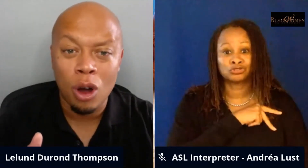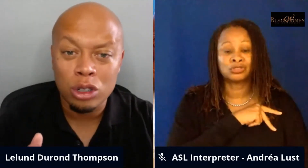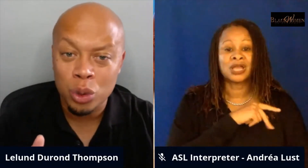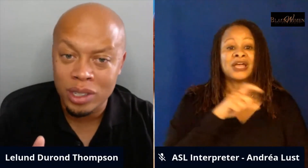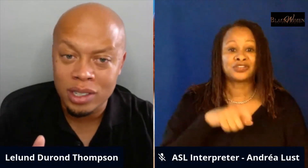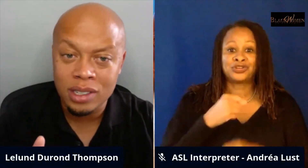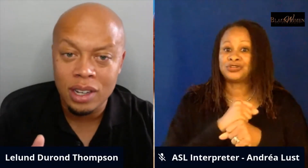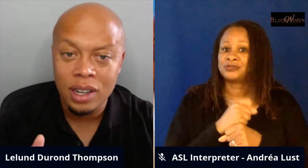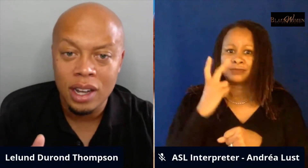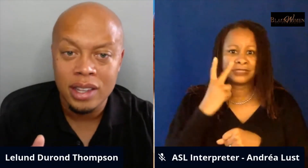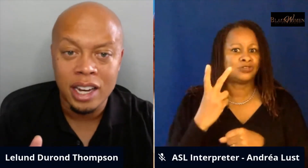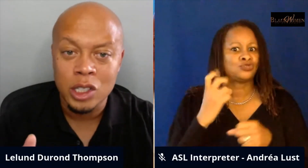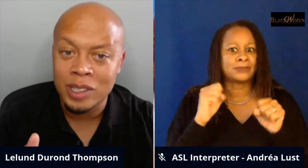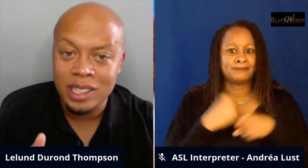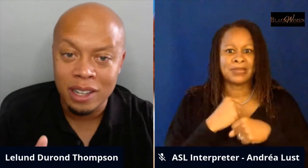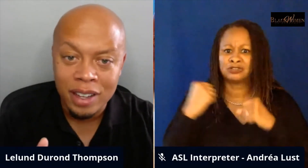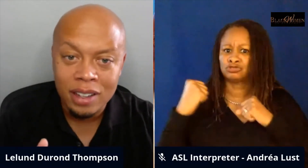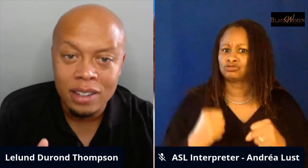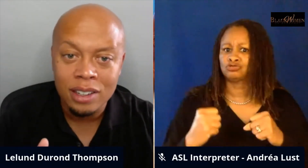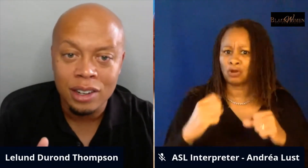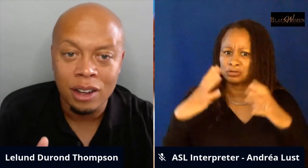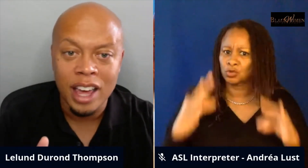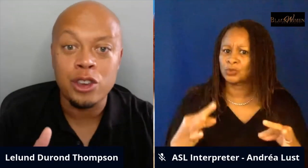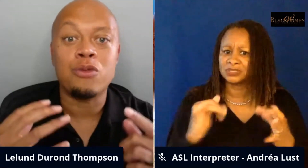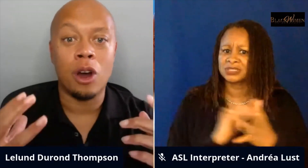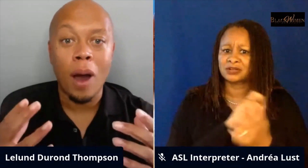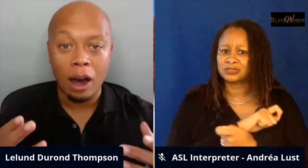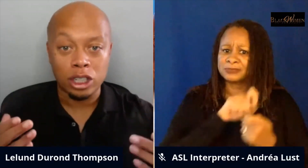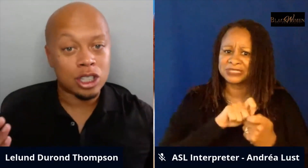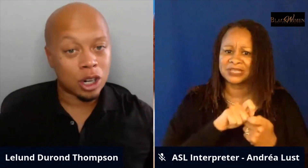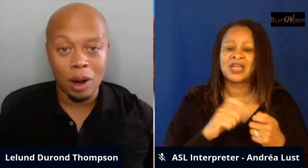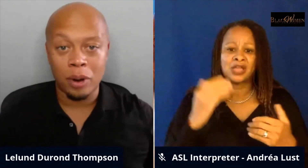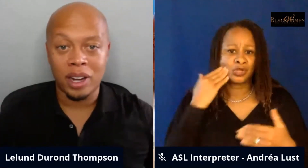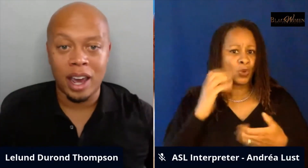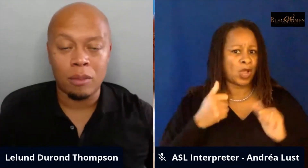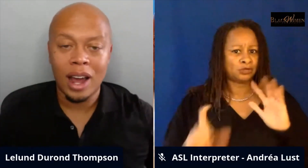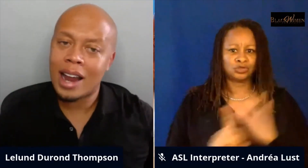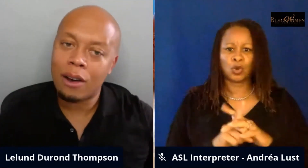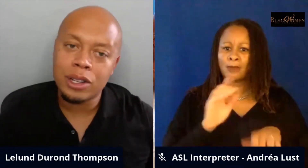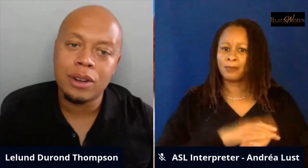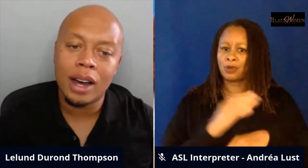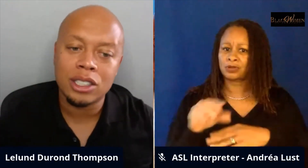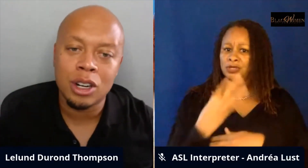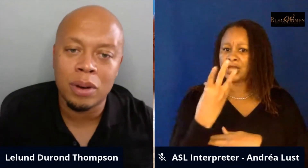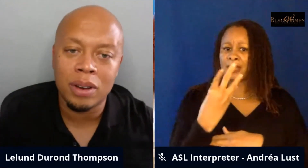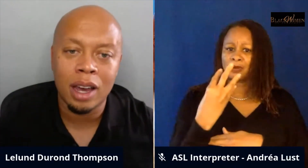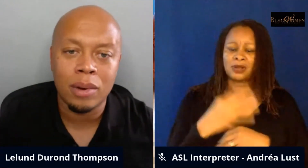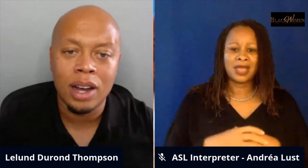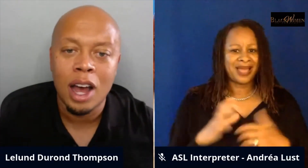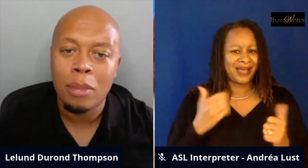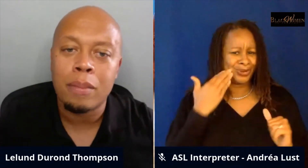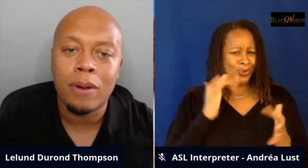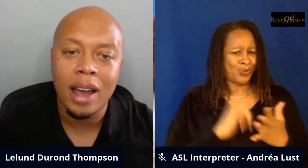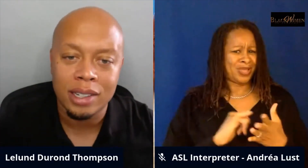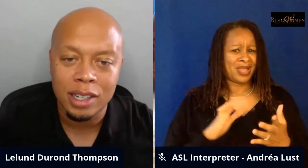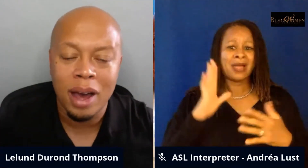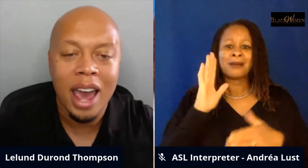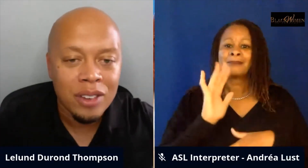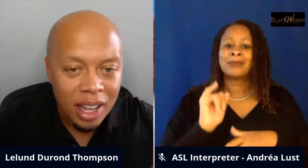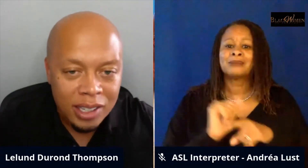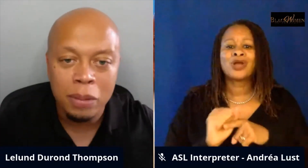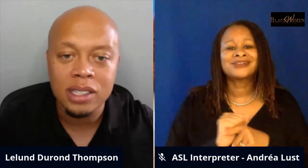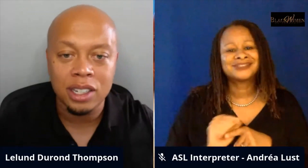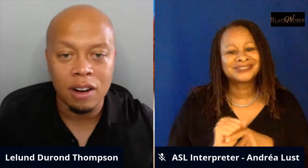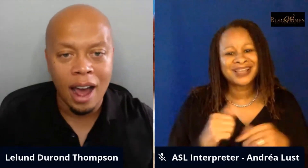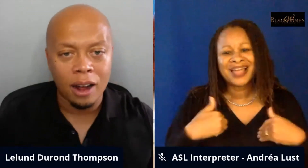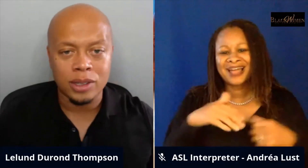make strong choices, that is specific, that you know how to show up on camera. And how do you know how to show up on camera? By practicing, by having